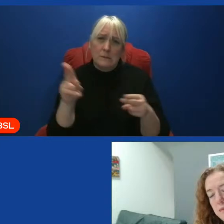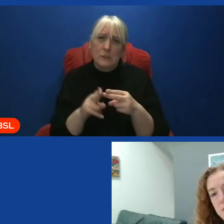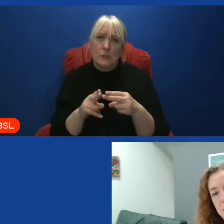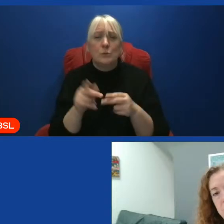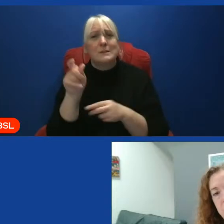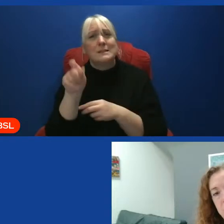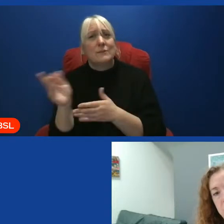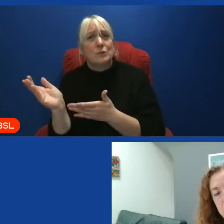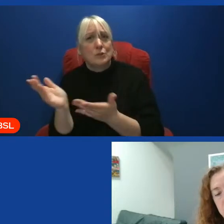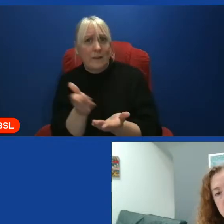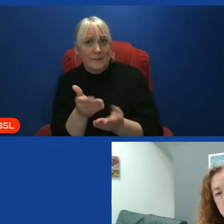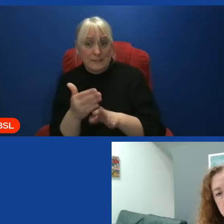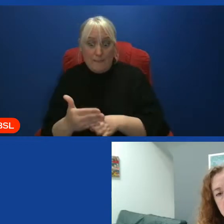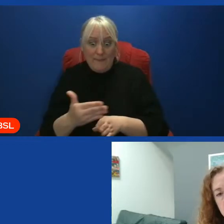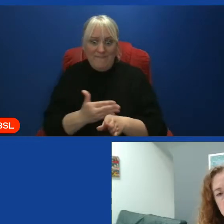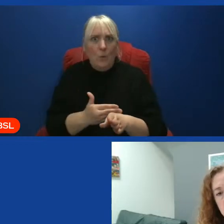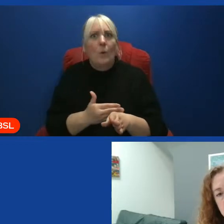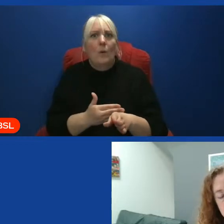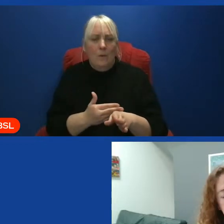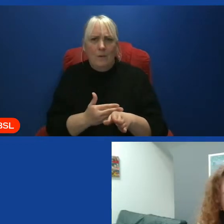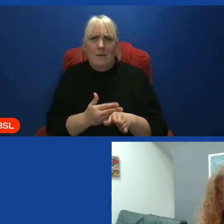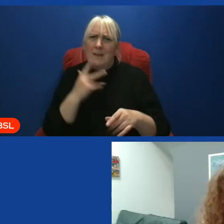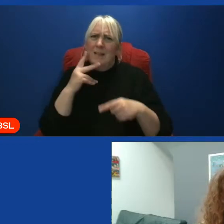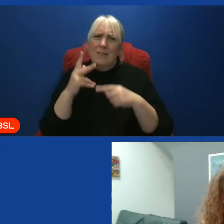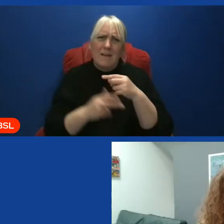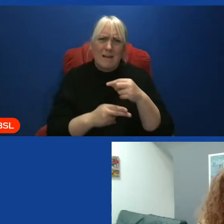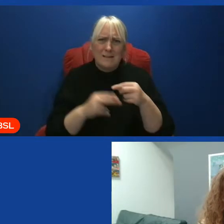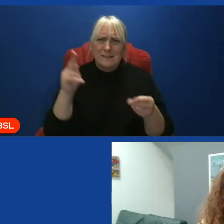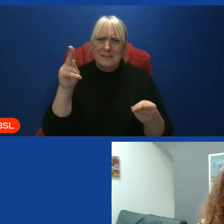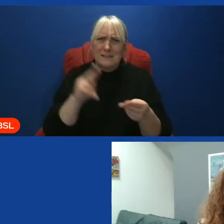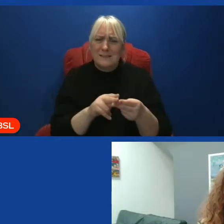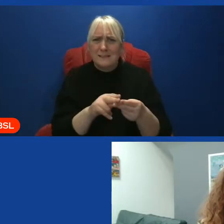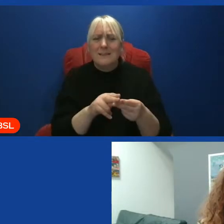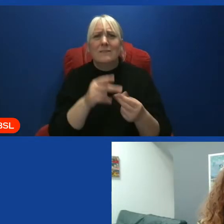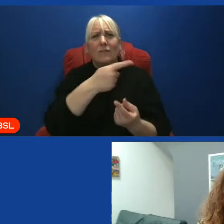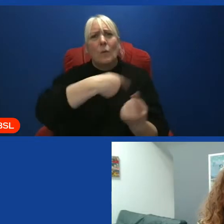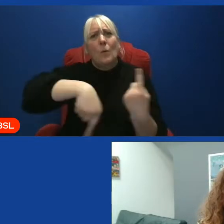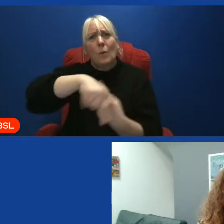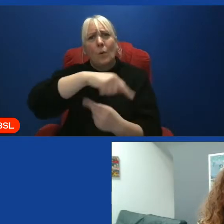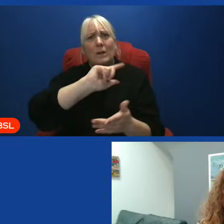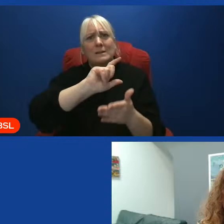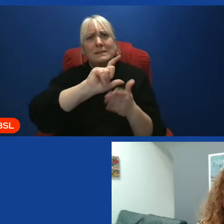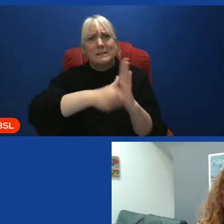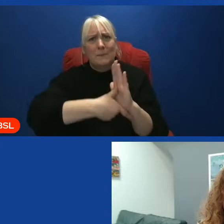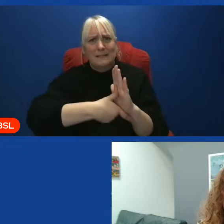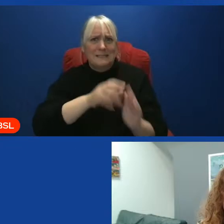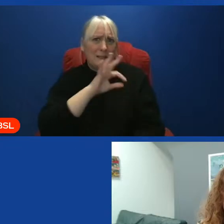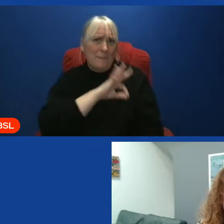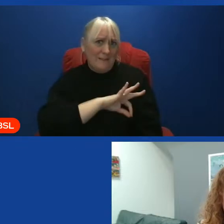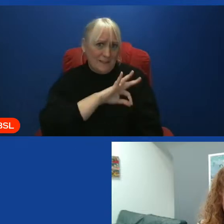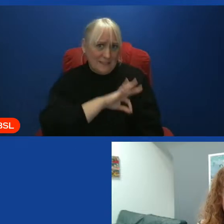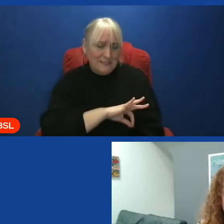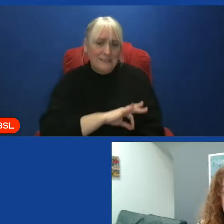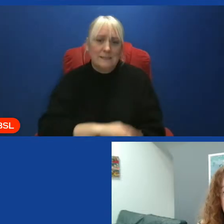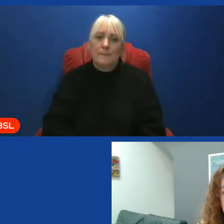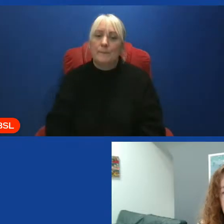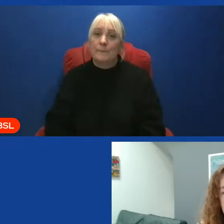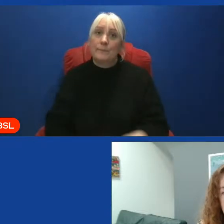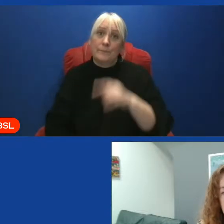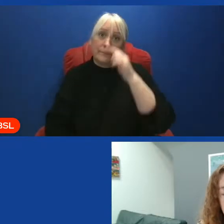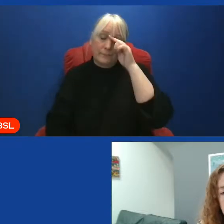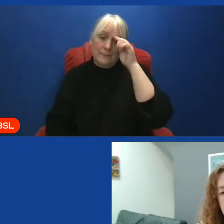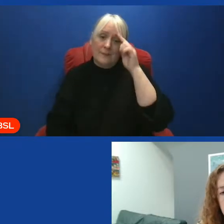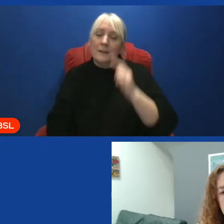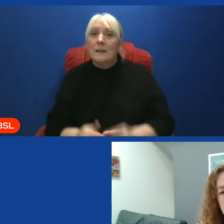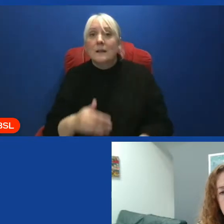even before that, you know, the devastating cuts and the impact that's going to have on the disability benefits in particular. So just want to give your